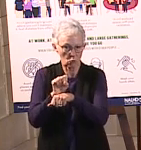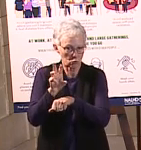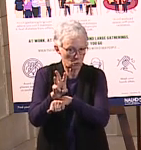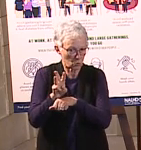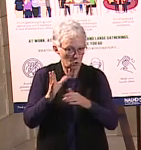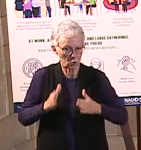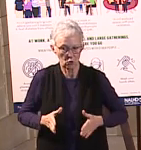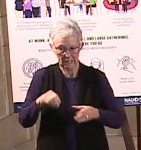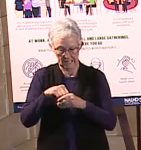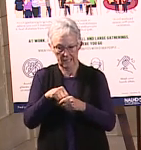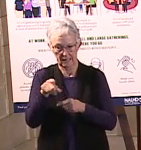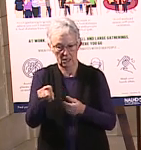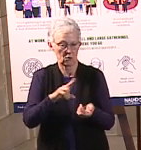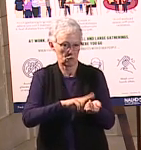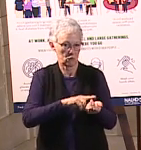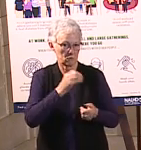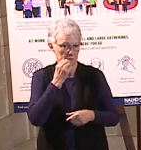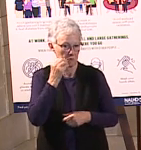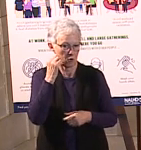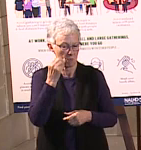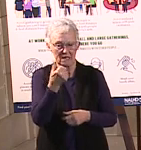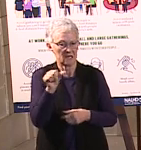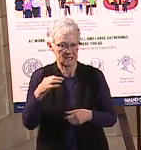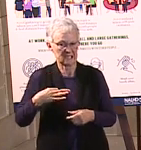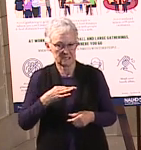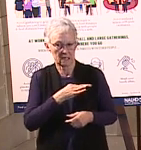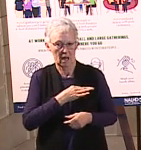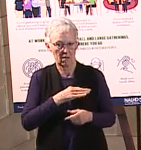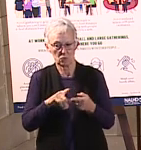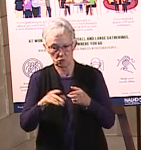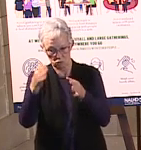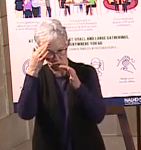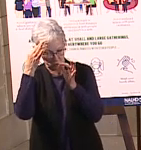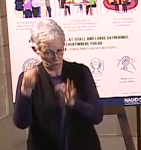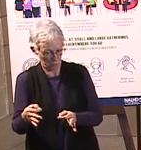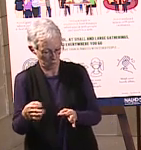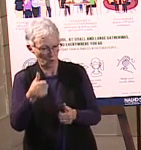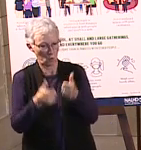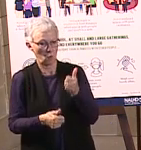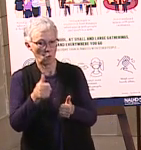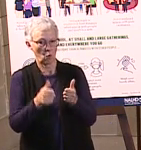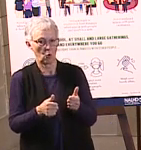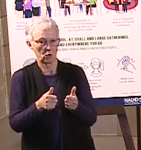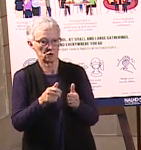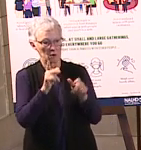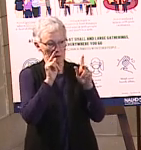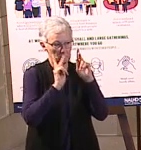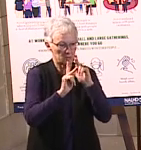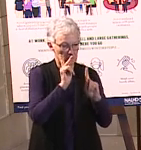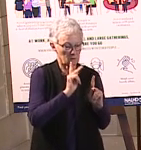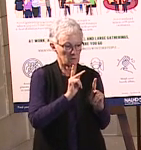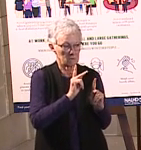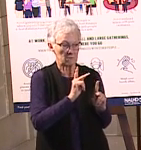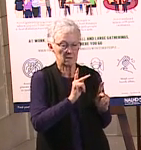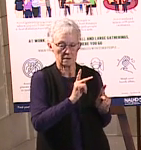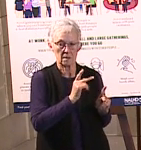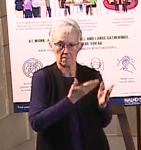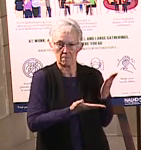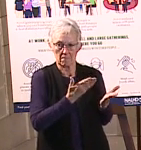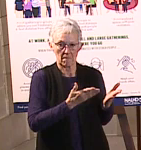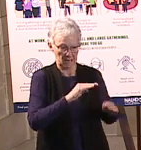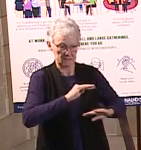or other designated facility staff to help determine what individuals might meet the criteria for